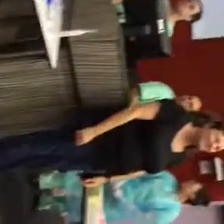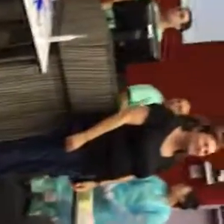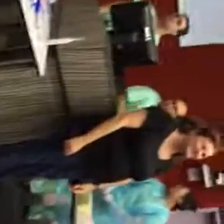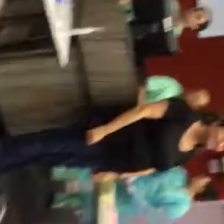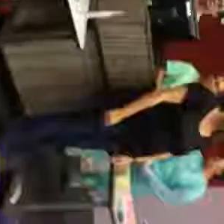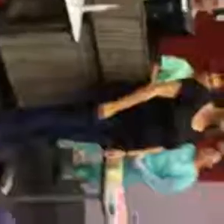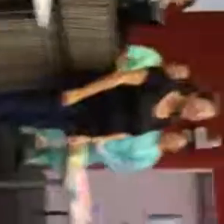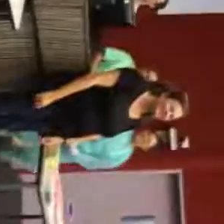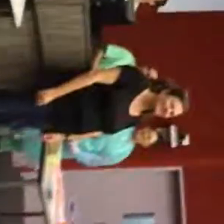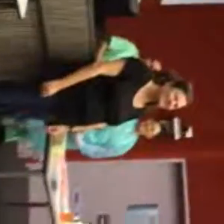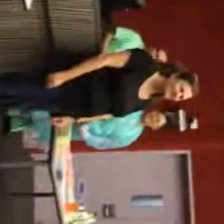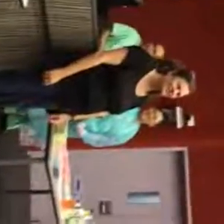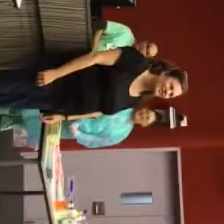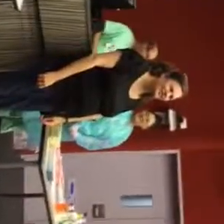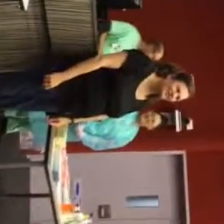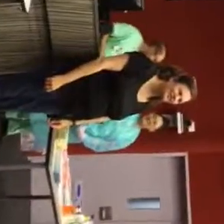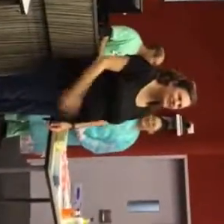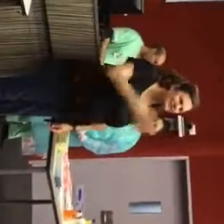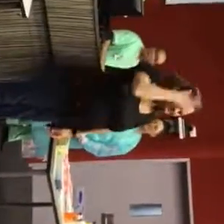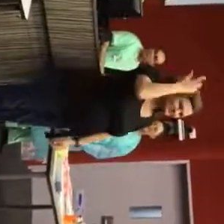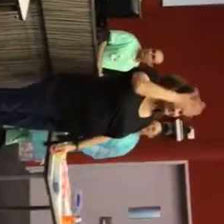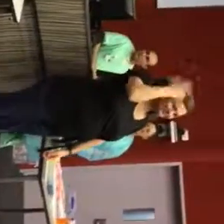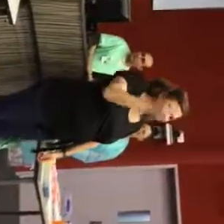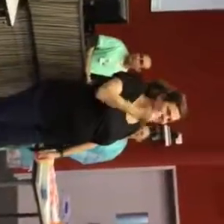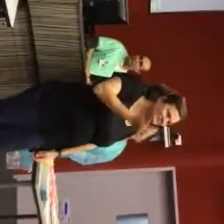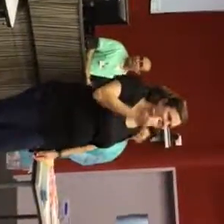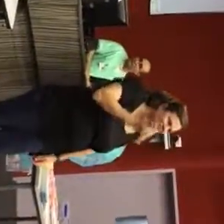Guys, thank you so much. We've Thank just you. had over an hour of fabulous education